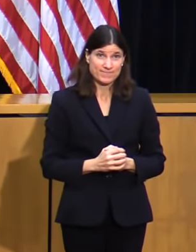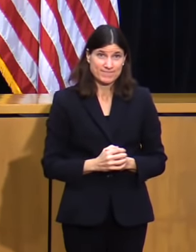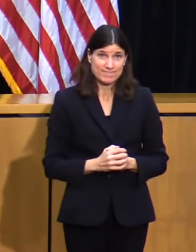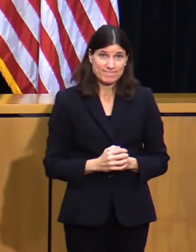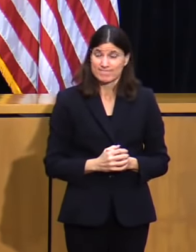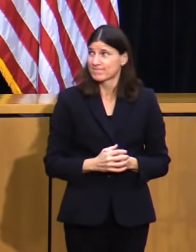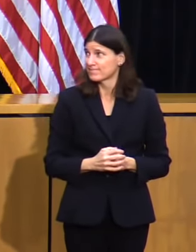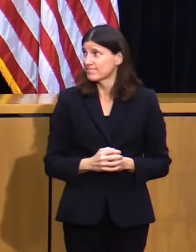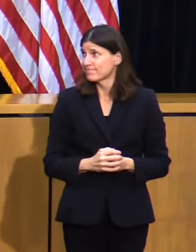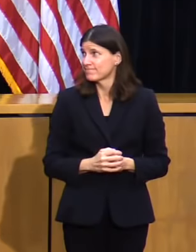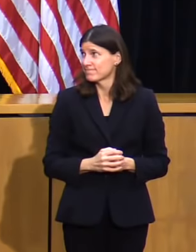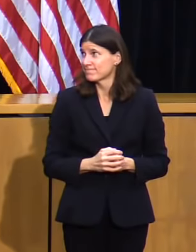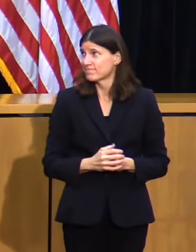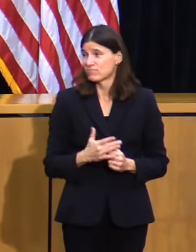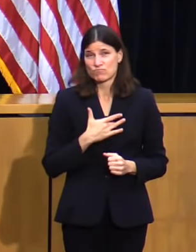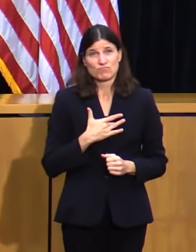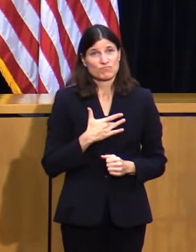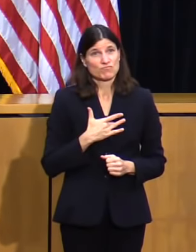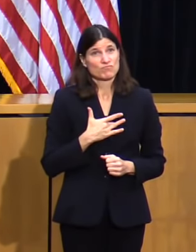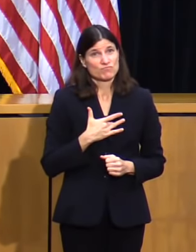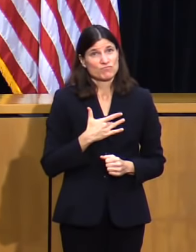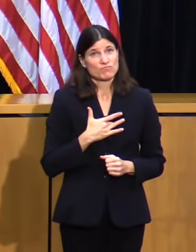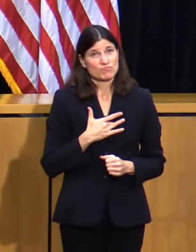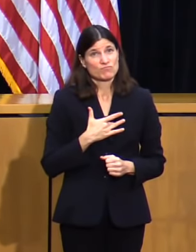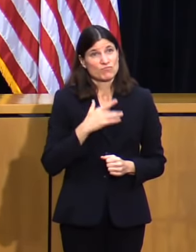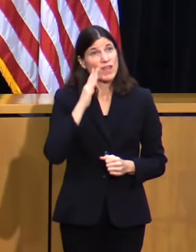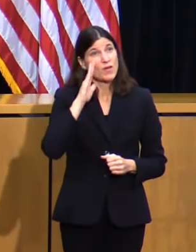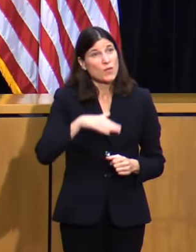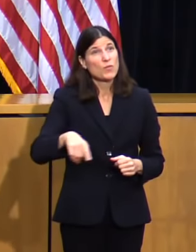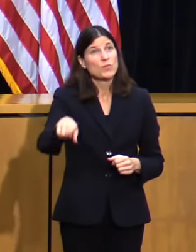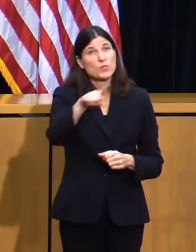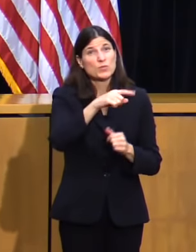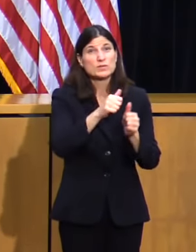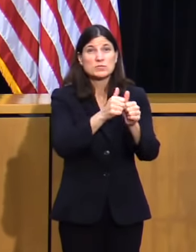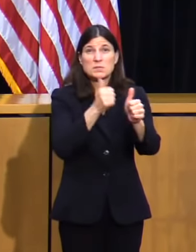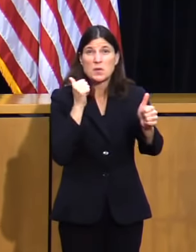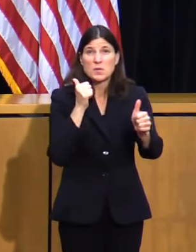And believe me, we all know how important it is for people to continue to be able to work.